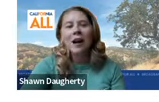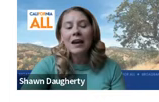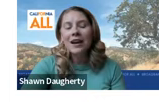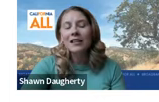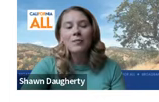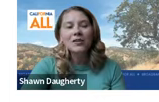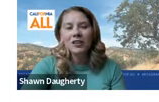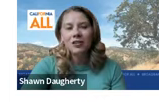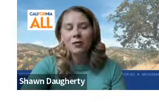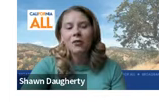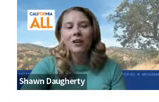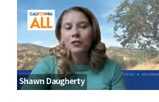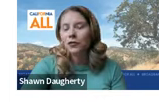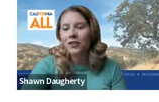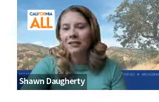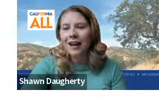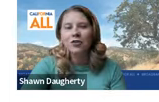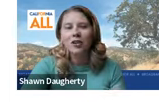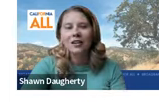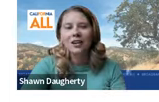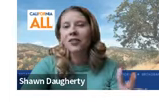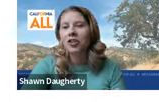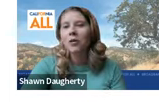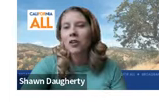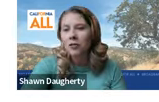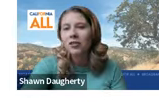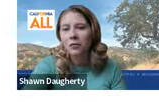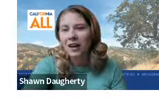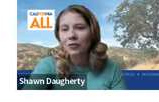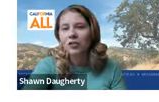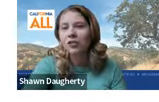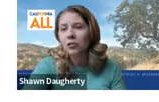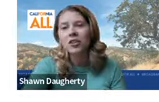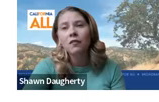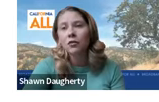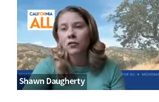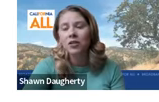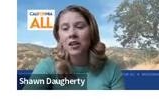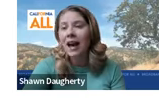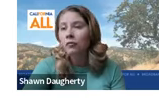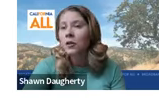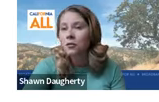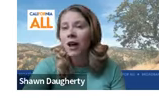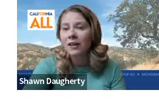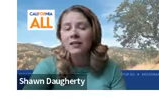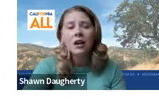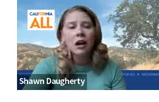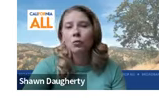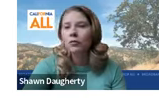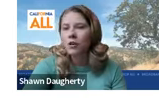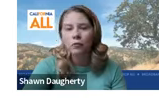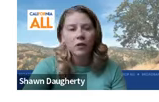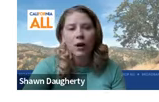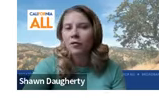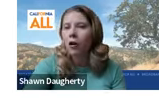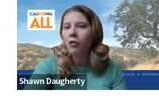now. And as I mentioned earlier, there's 14 languages. Here it's showing the use of those languages. 13 of those 14 have been utilized. And